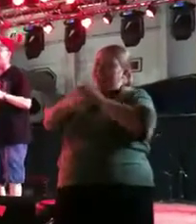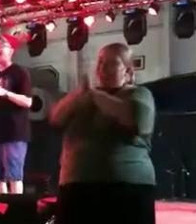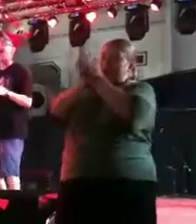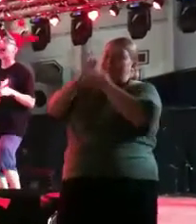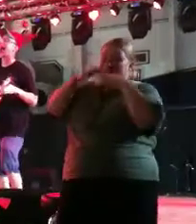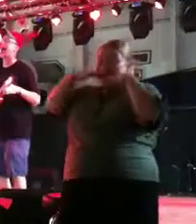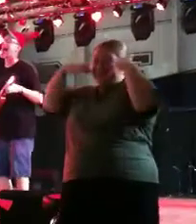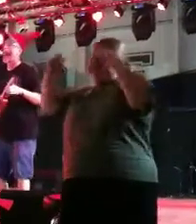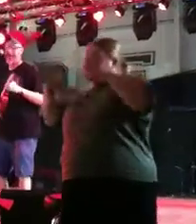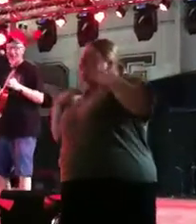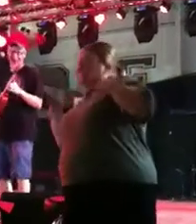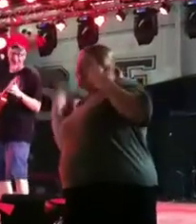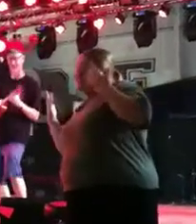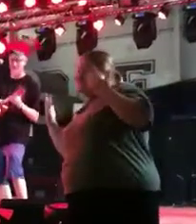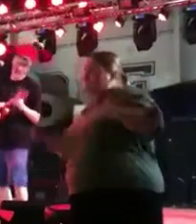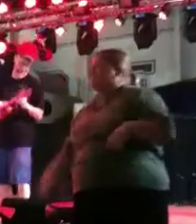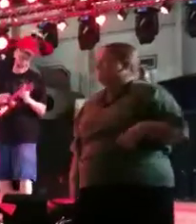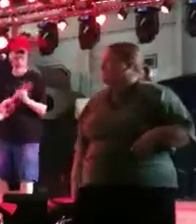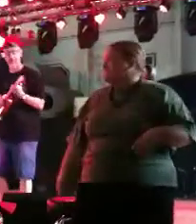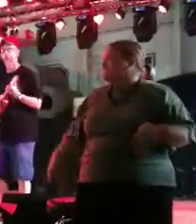being glad.